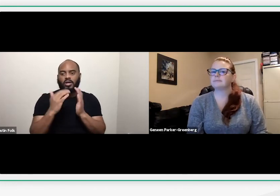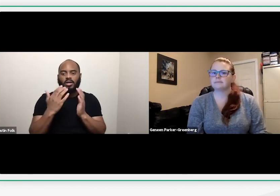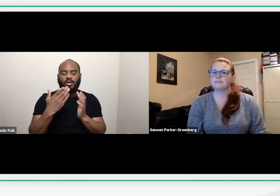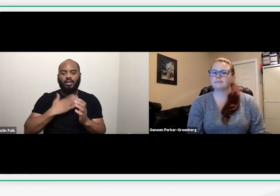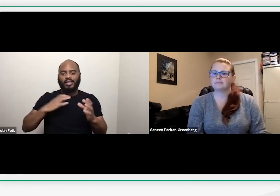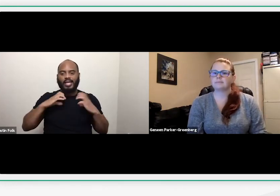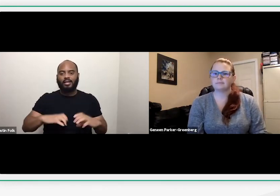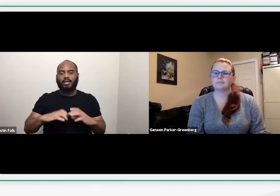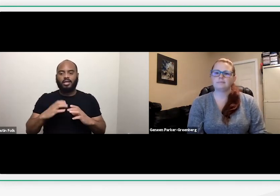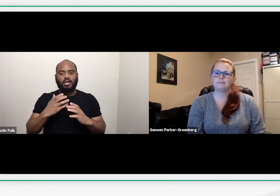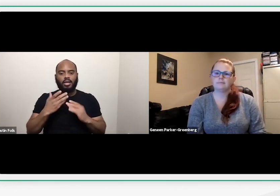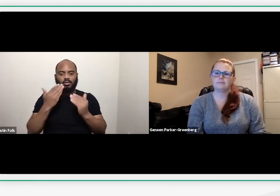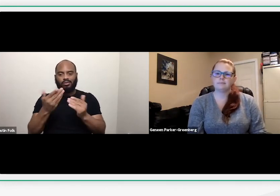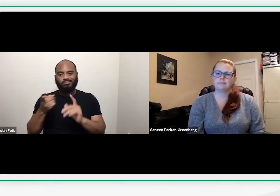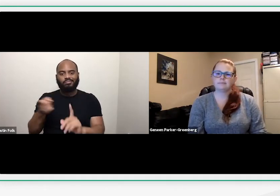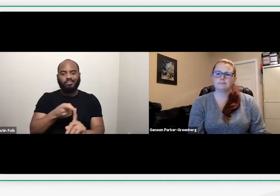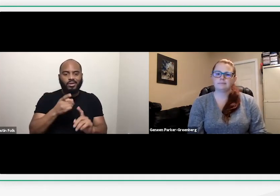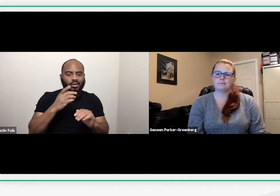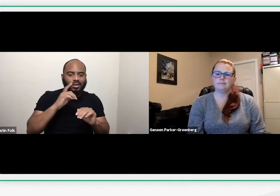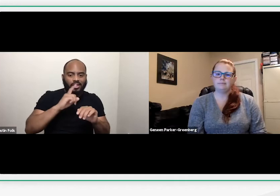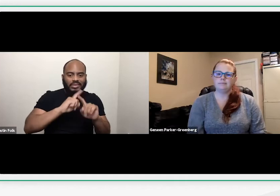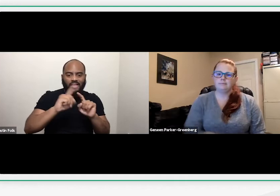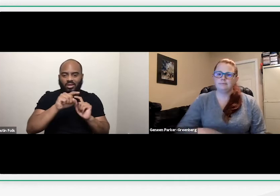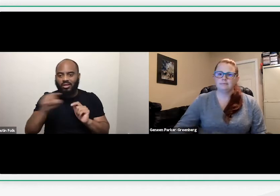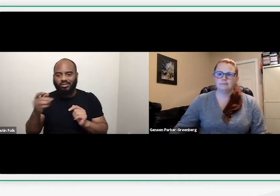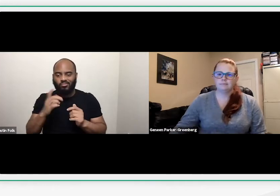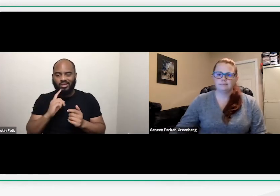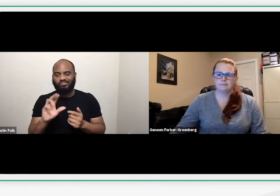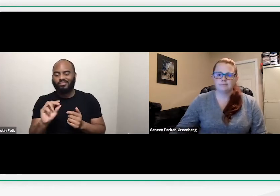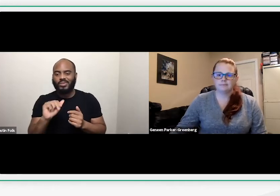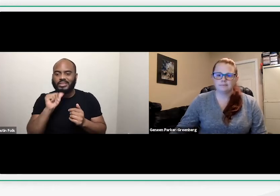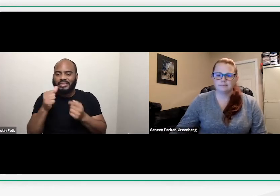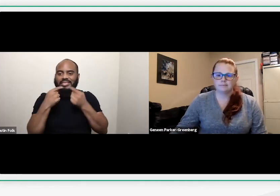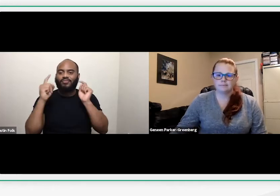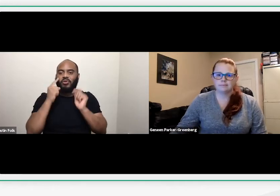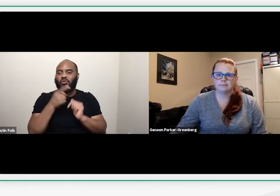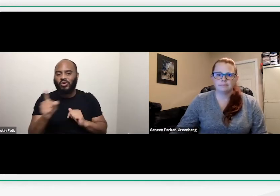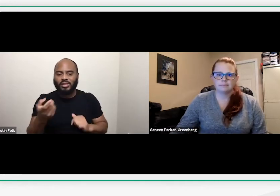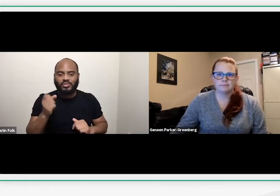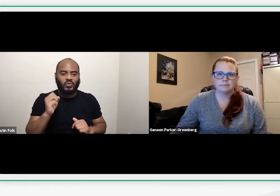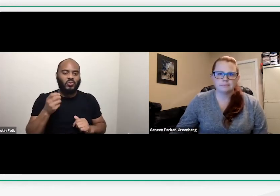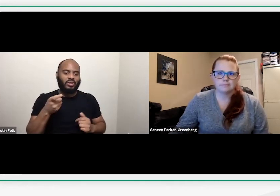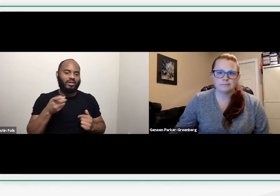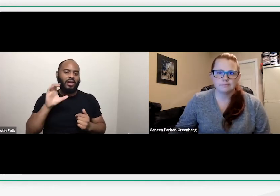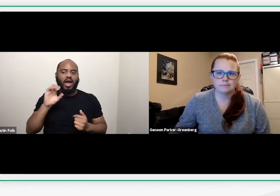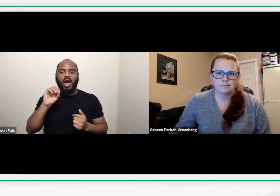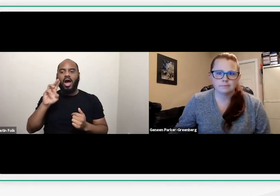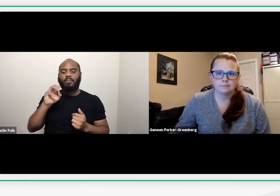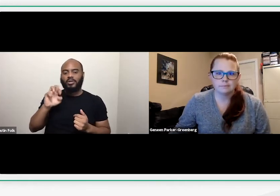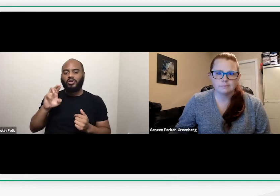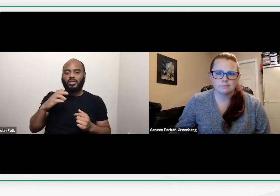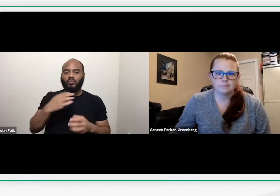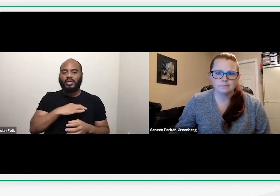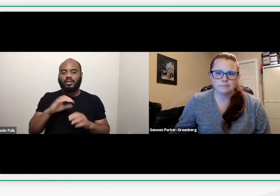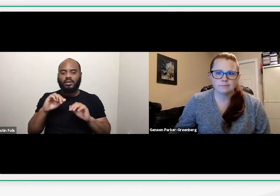I also think this is a good question to ask the audience because quite oftentimes myself, I ask my customers these questions